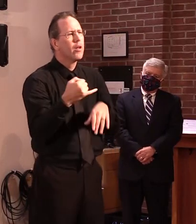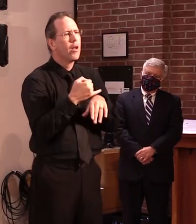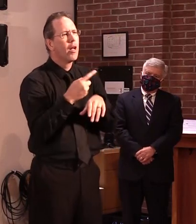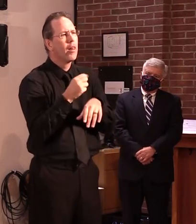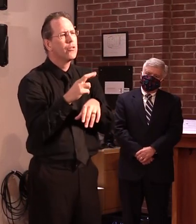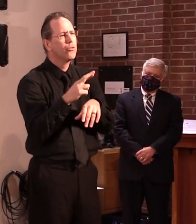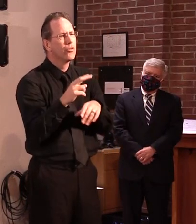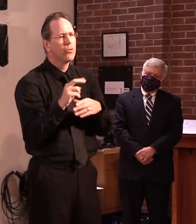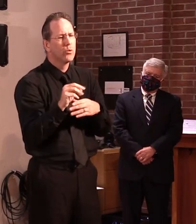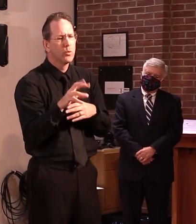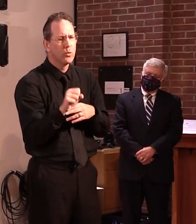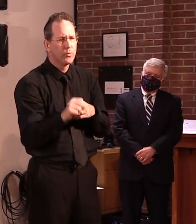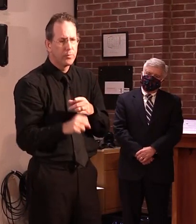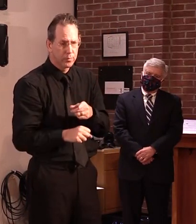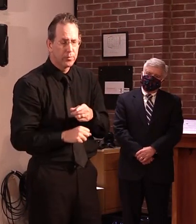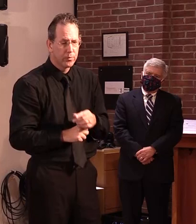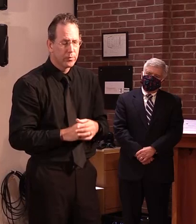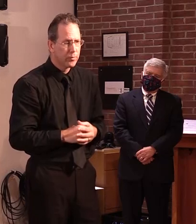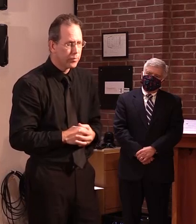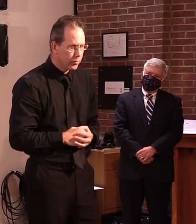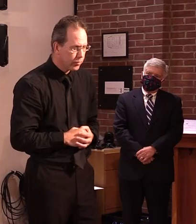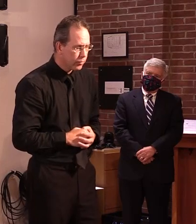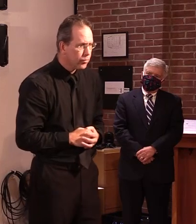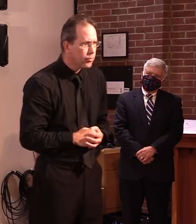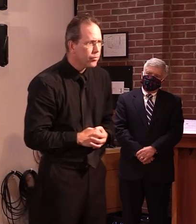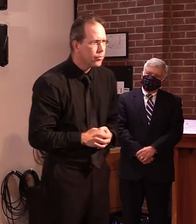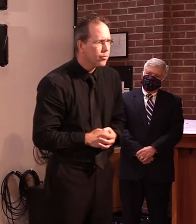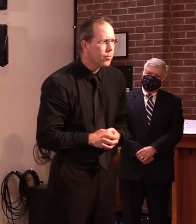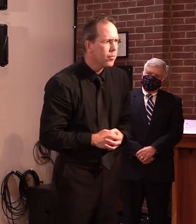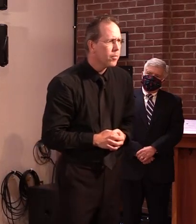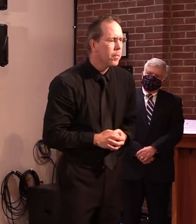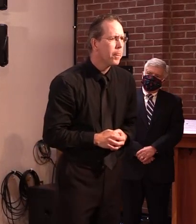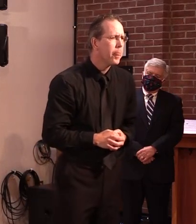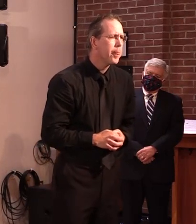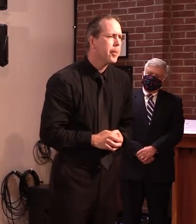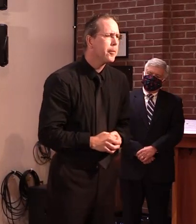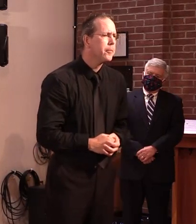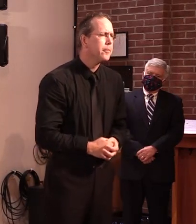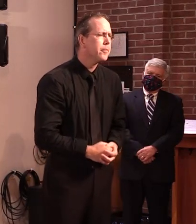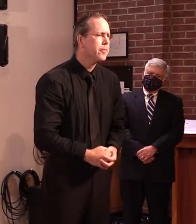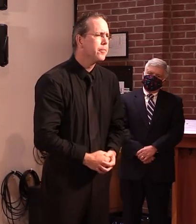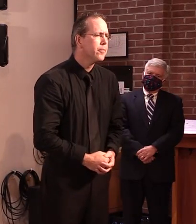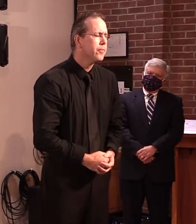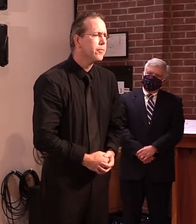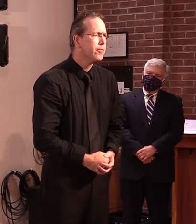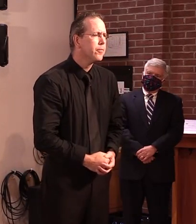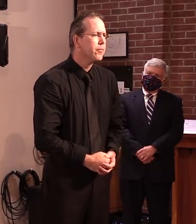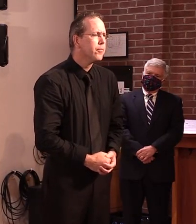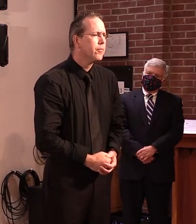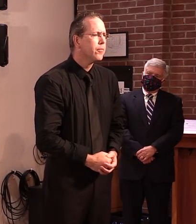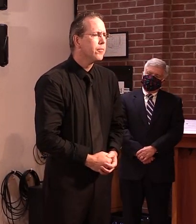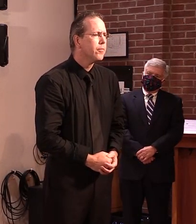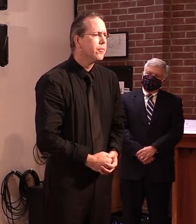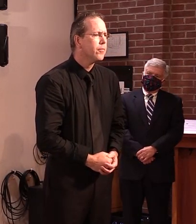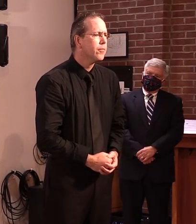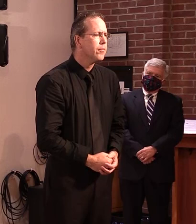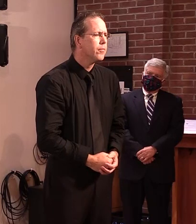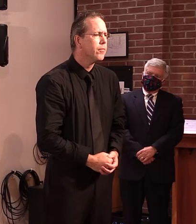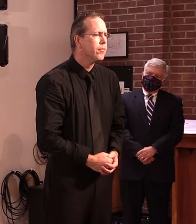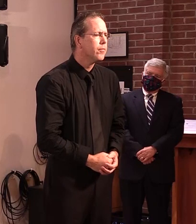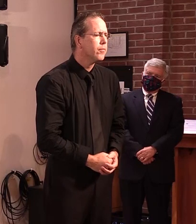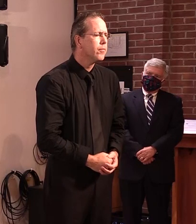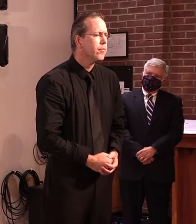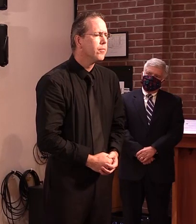Thanks, Rebecca. I was just wondering if there was an update from last week's unanswered question on